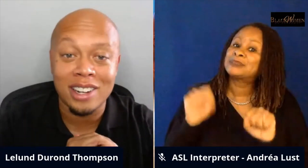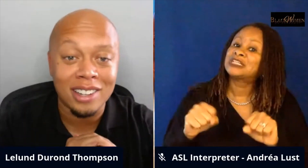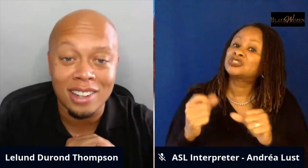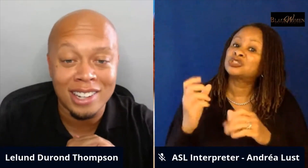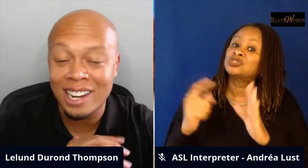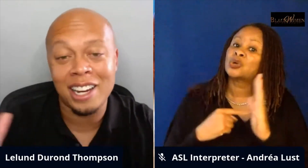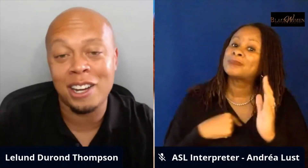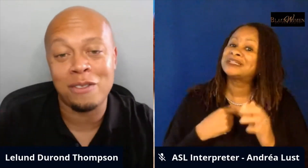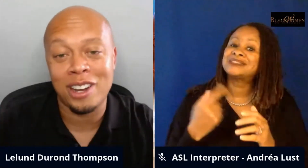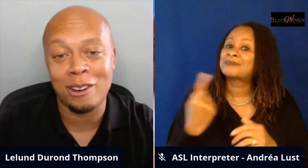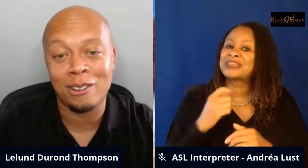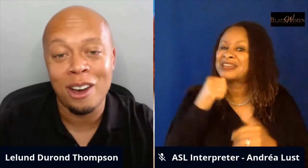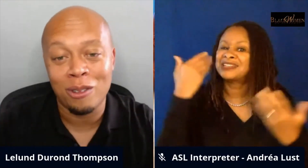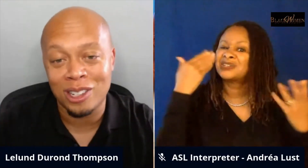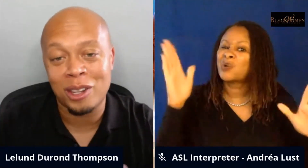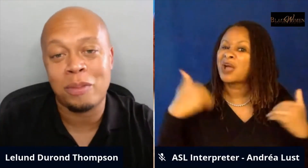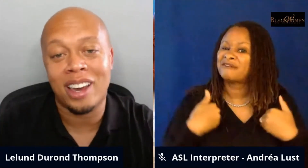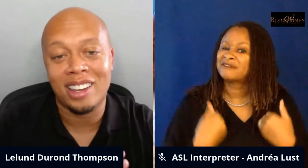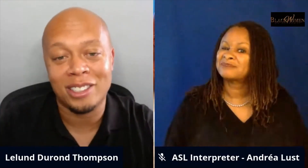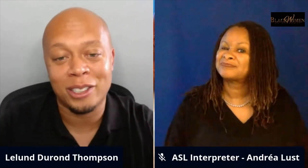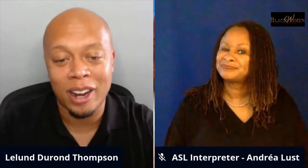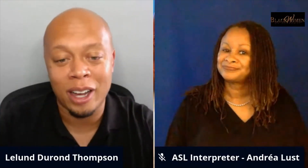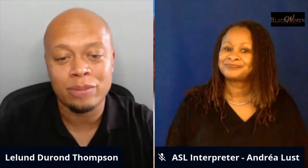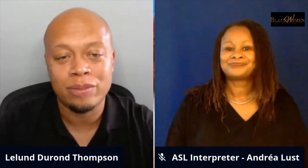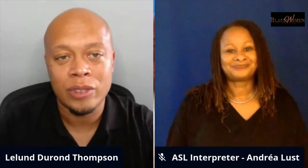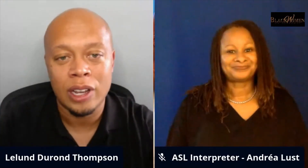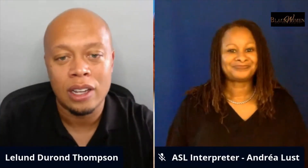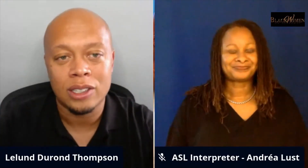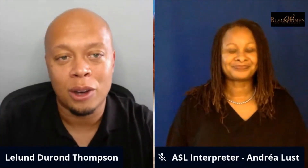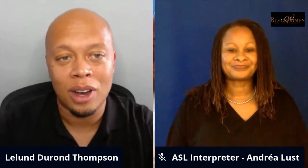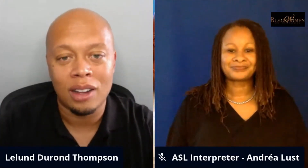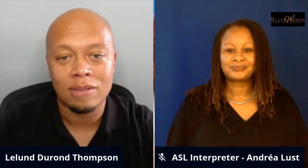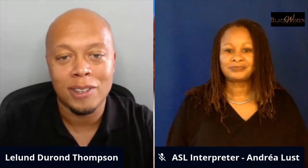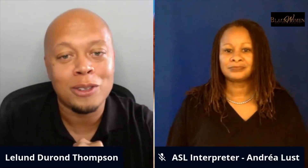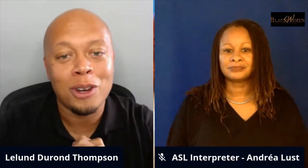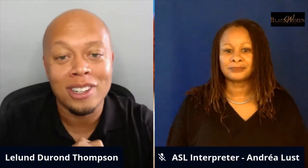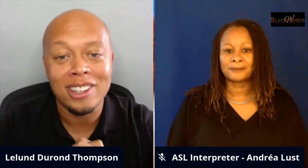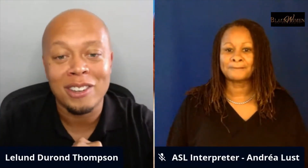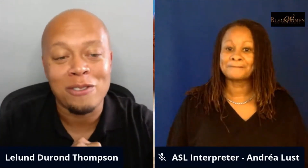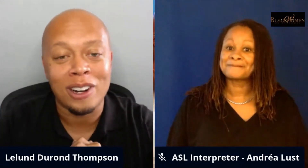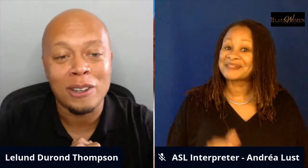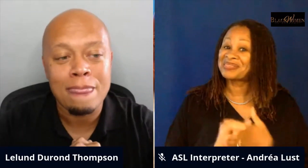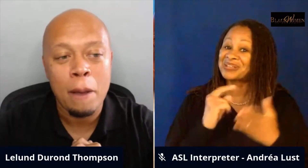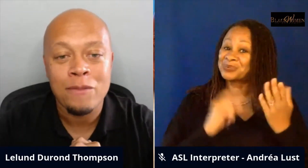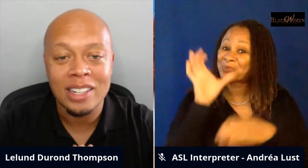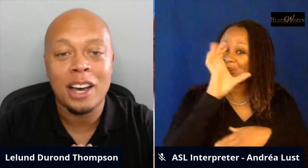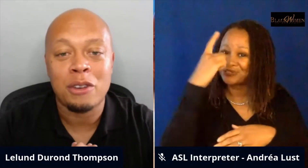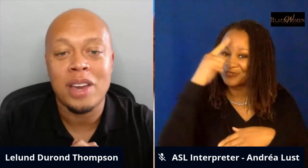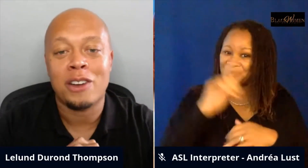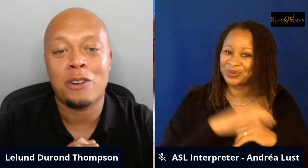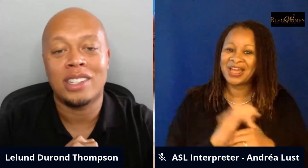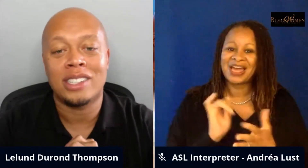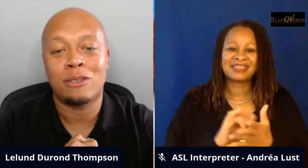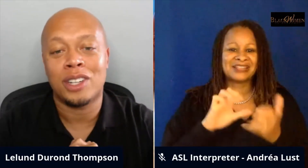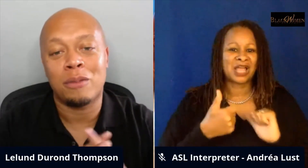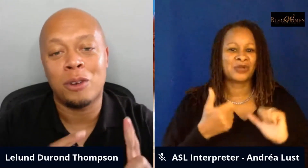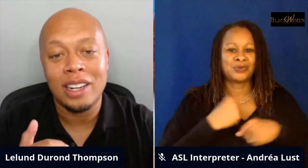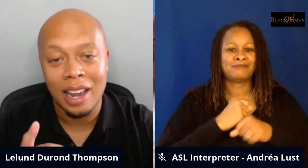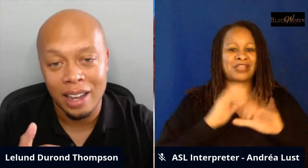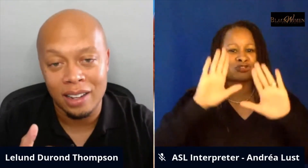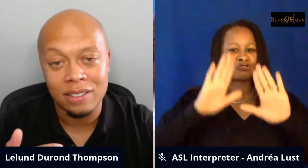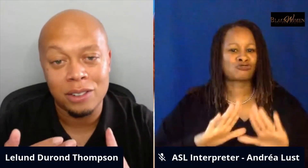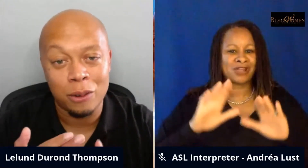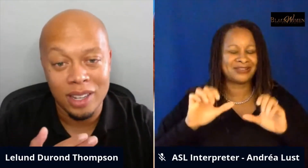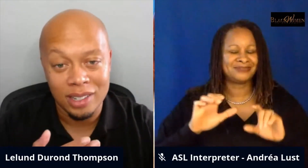didn't even know was on the page, right? So that's what we're looking for. That's how you make a great self-tape.